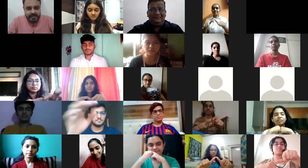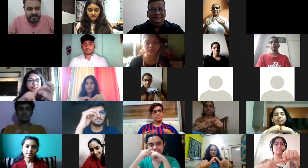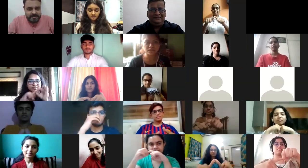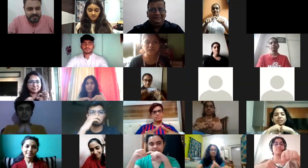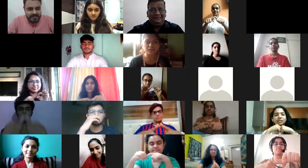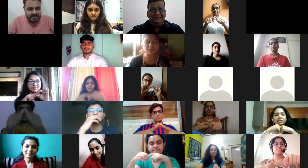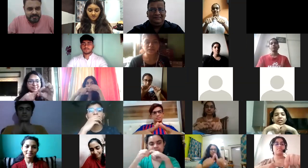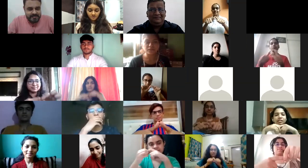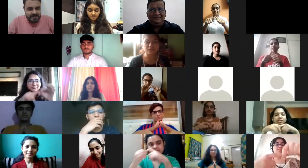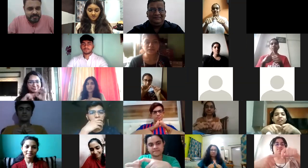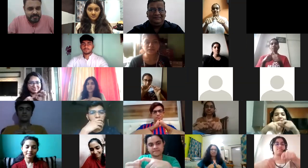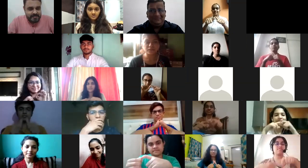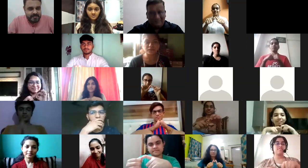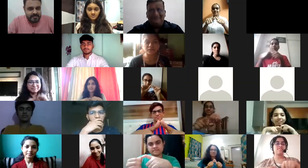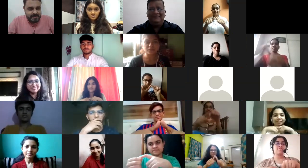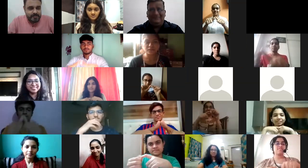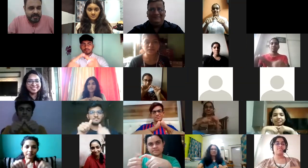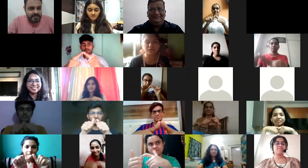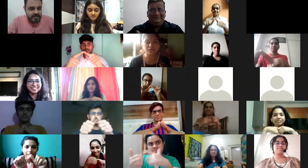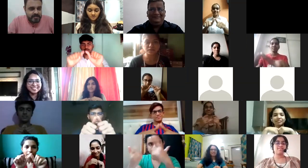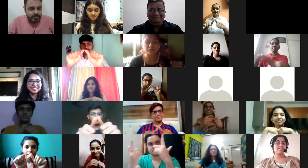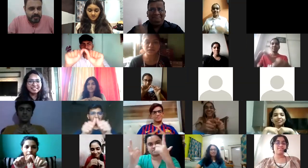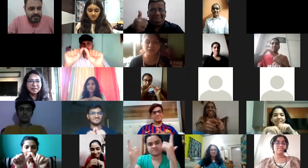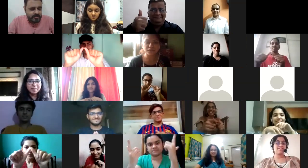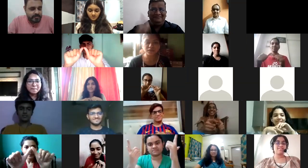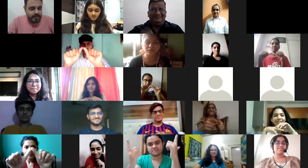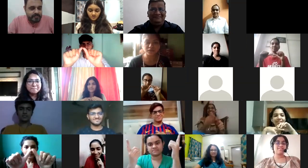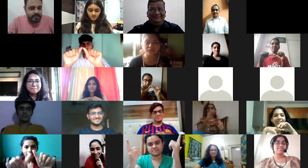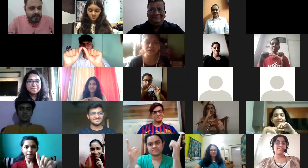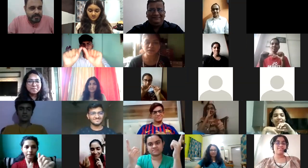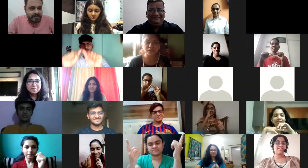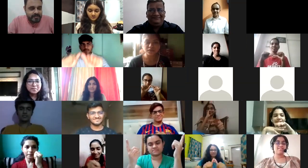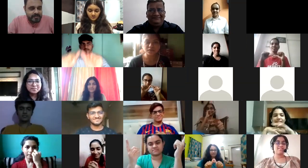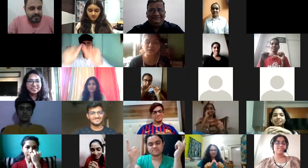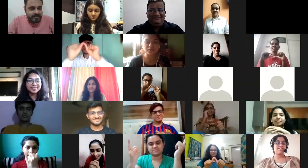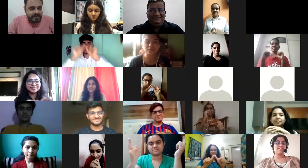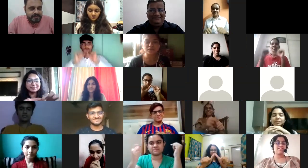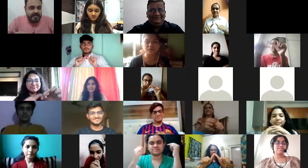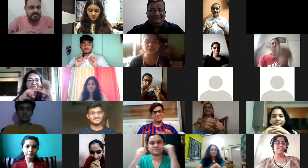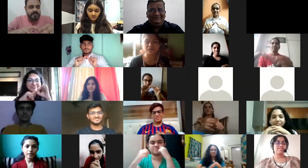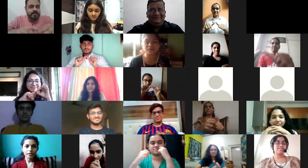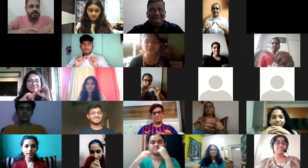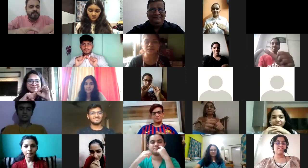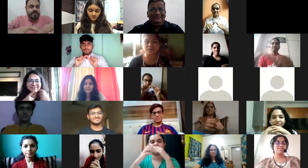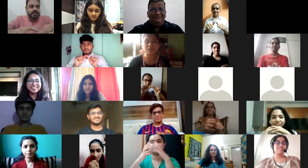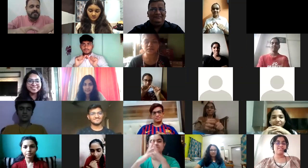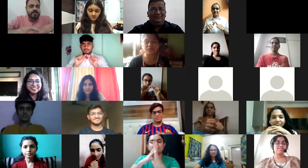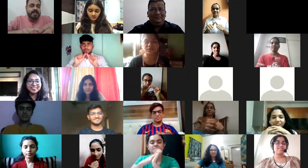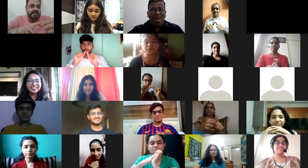guesses? No, that is Mona Lisa, you are doing it well, but that is your, no, that is